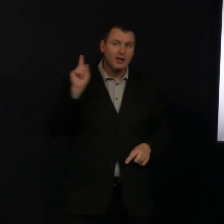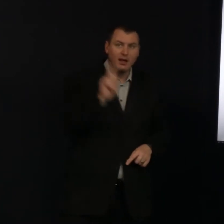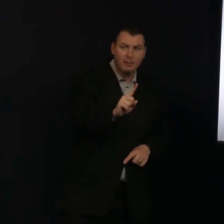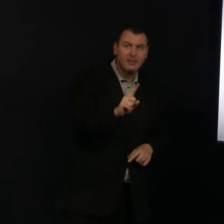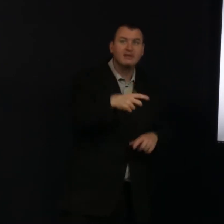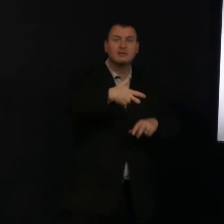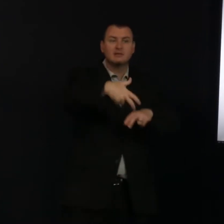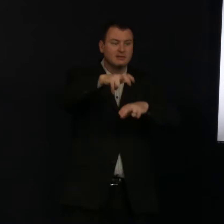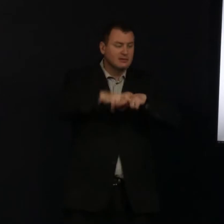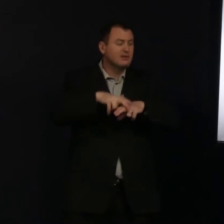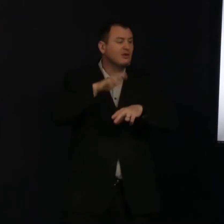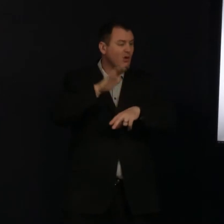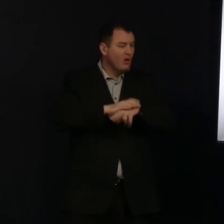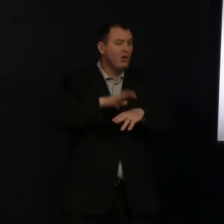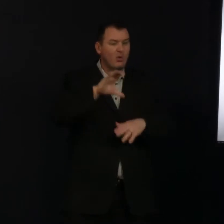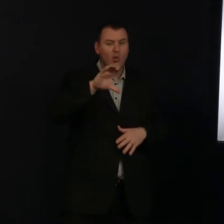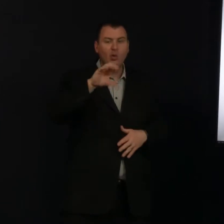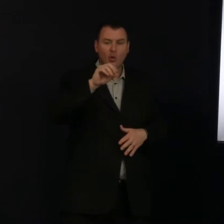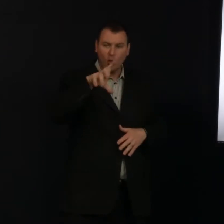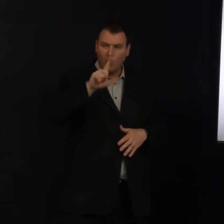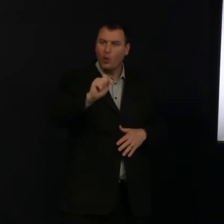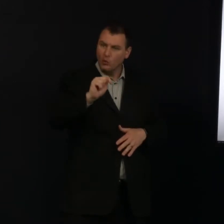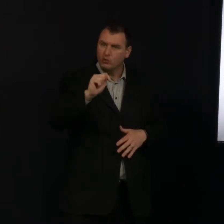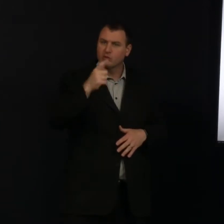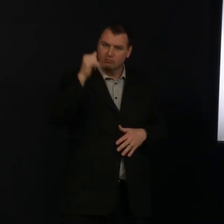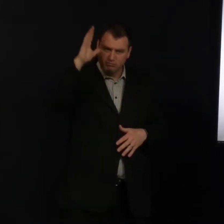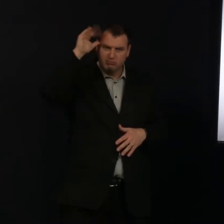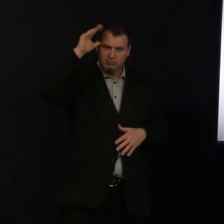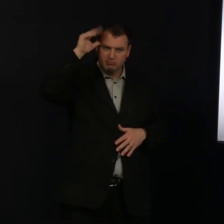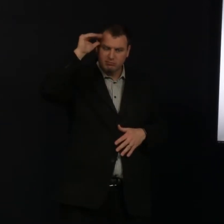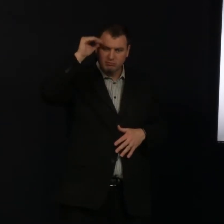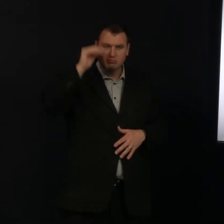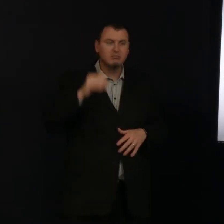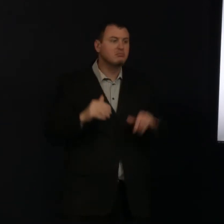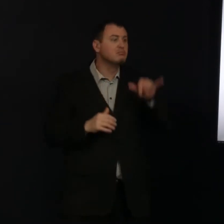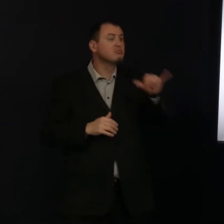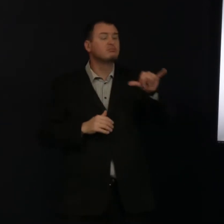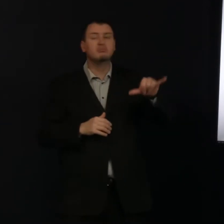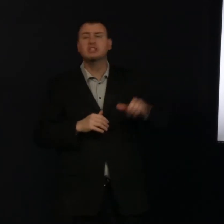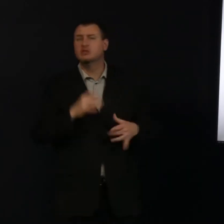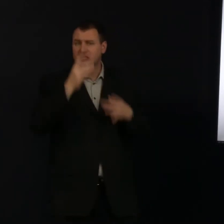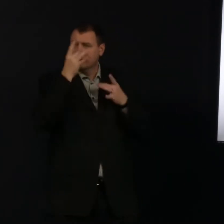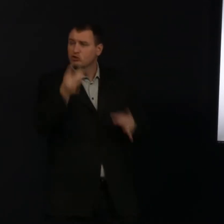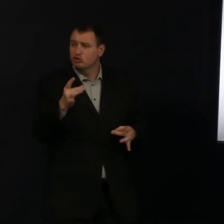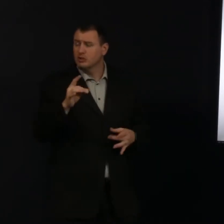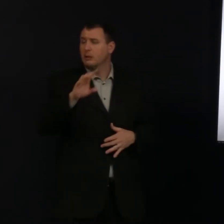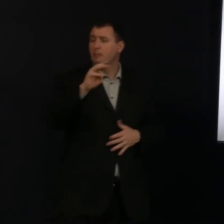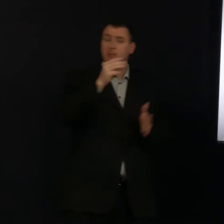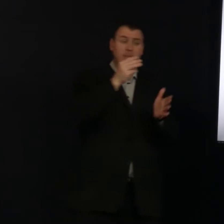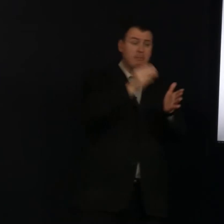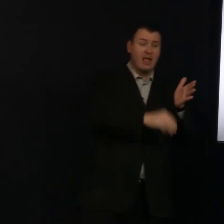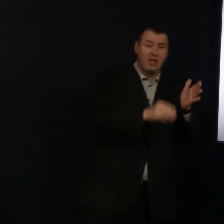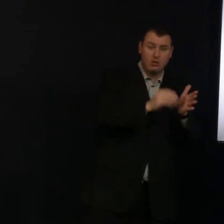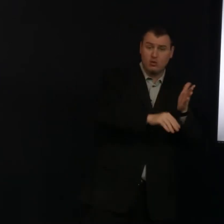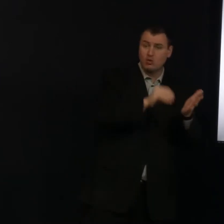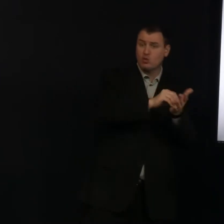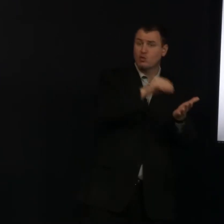Zion, behold, thy king cometh, sitting on an ass's colt. It's